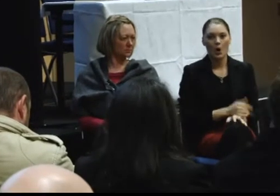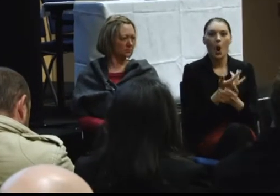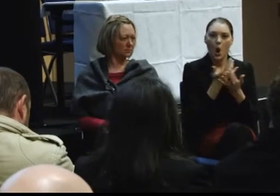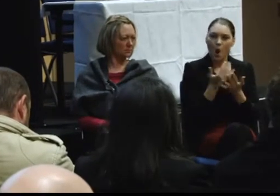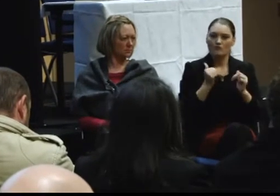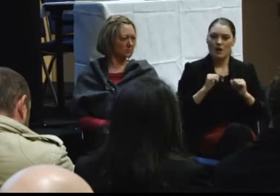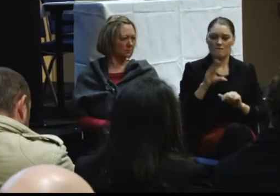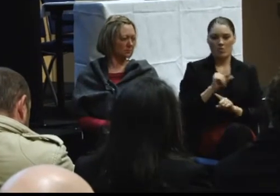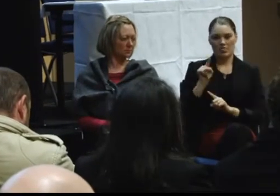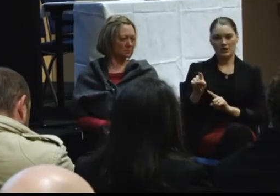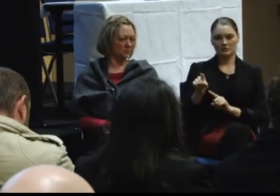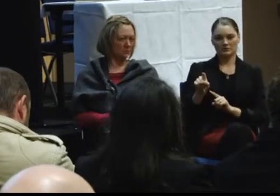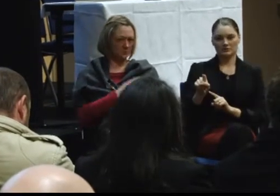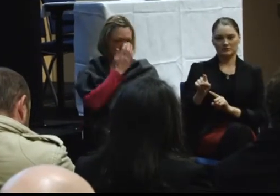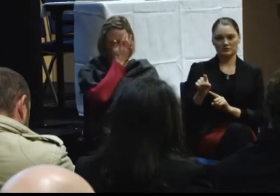training comes from.